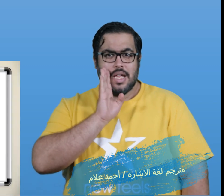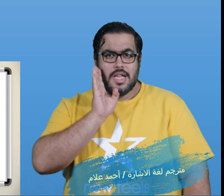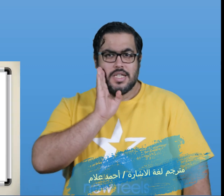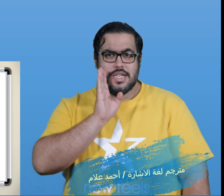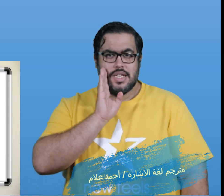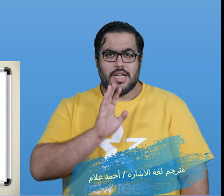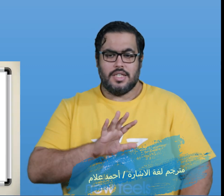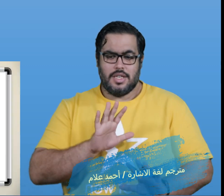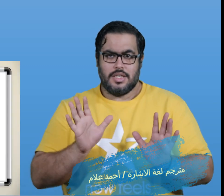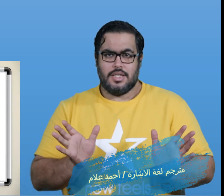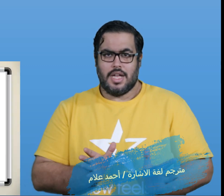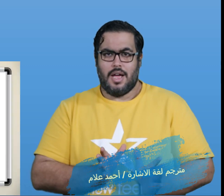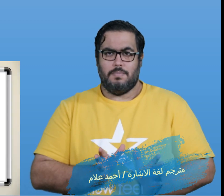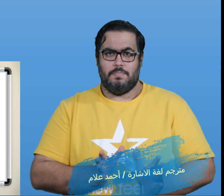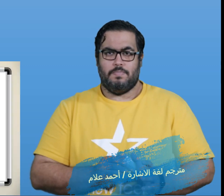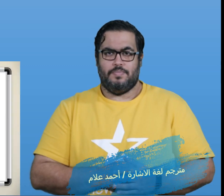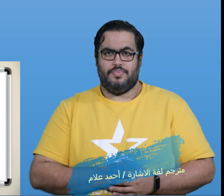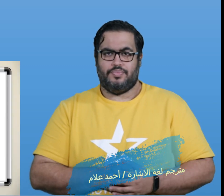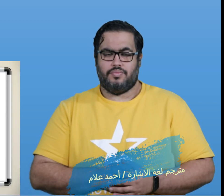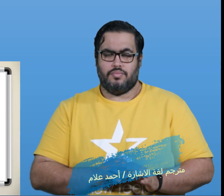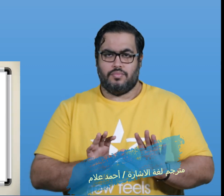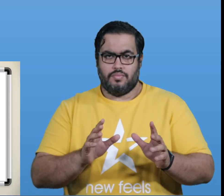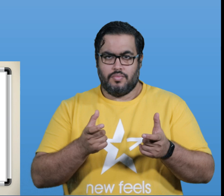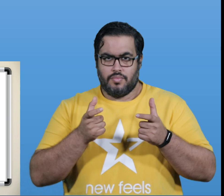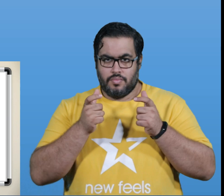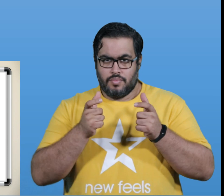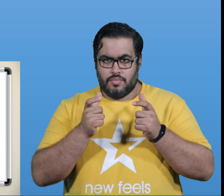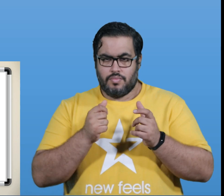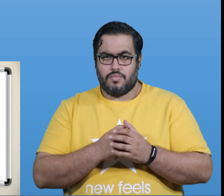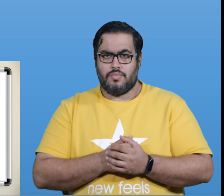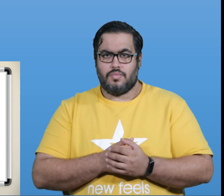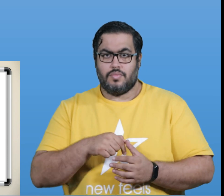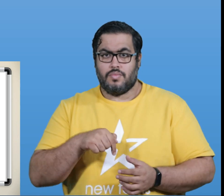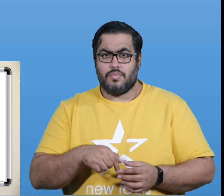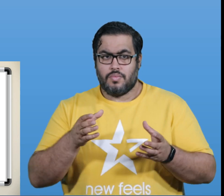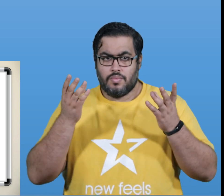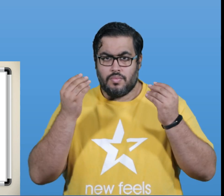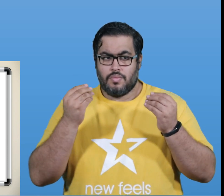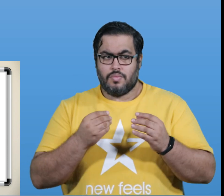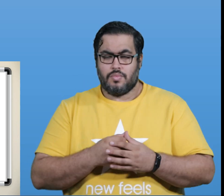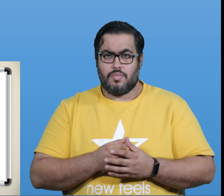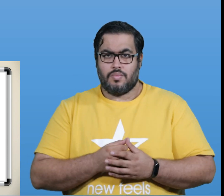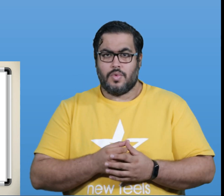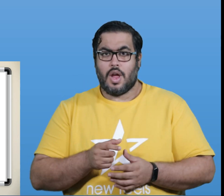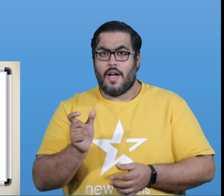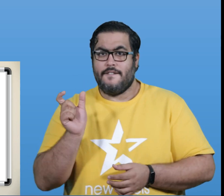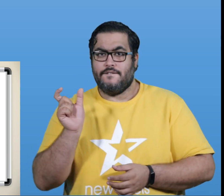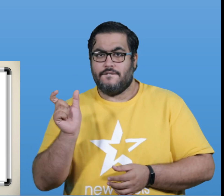more exercises. So to wrap everything up, today we're going to talk about vocabulary items,